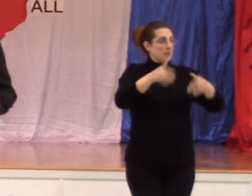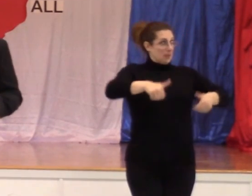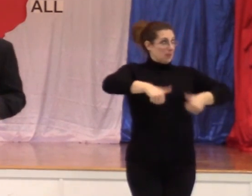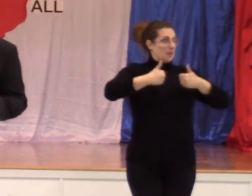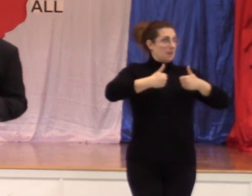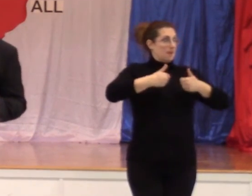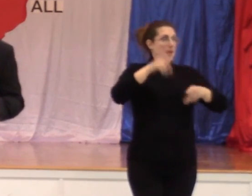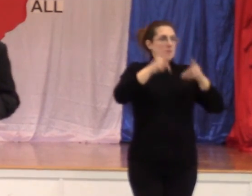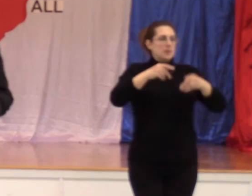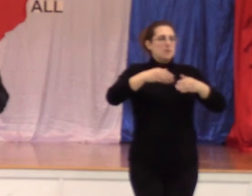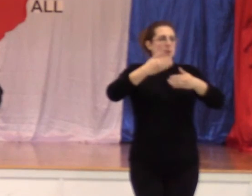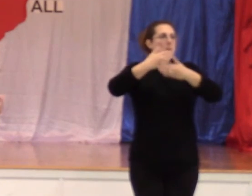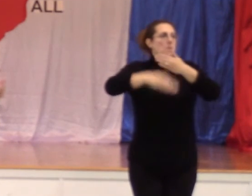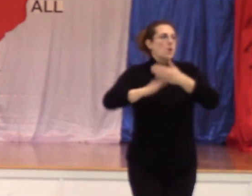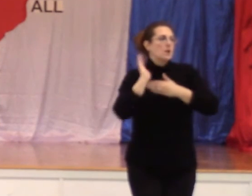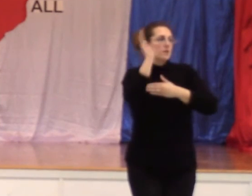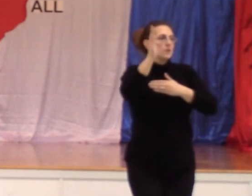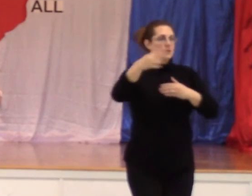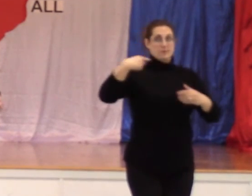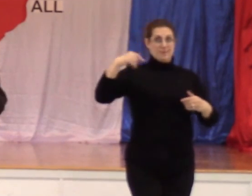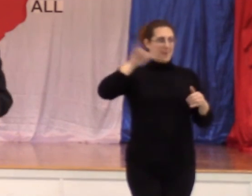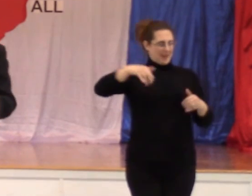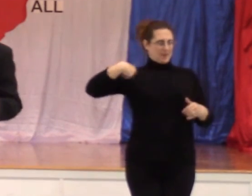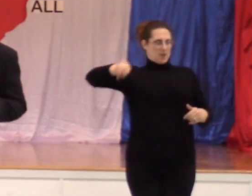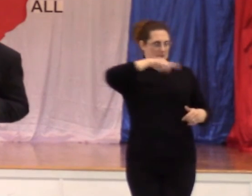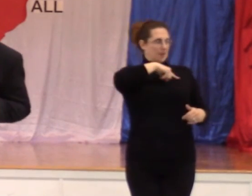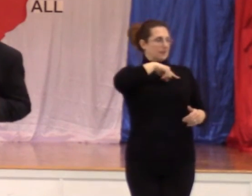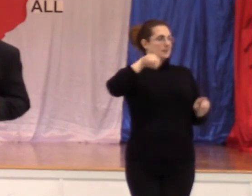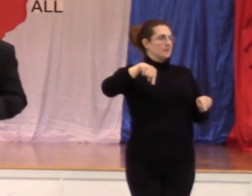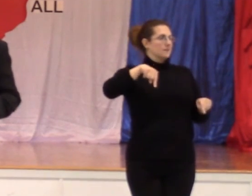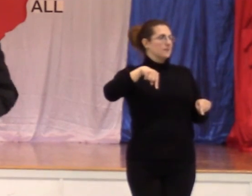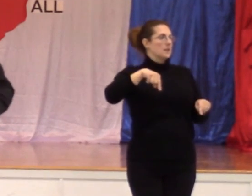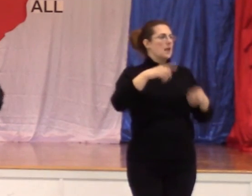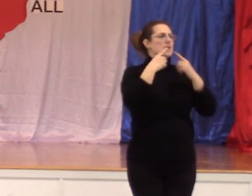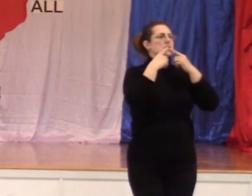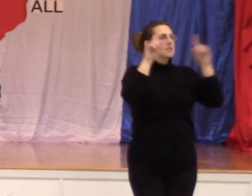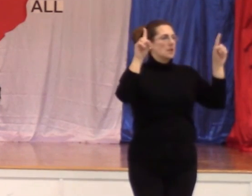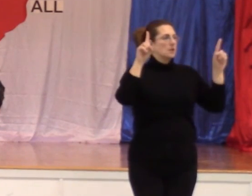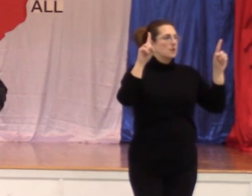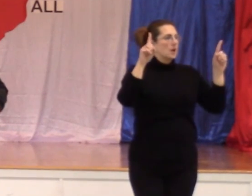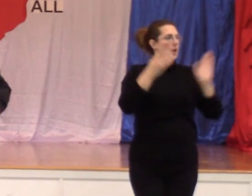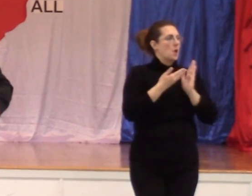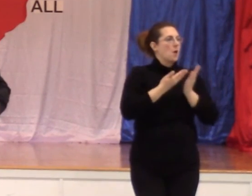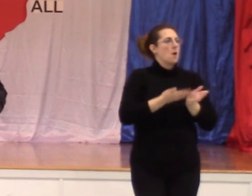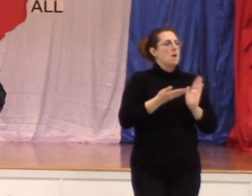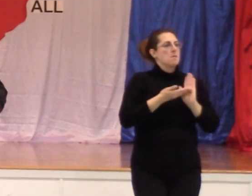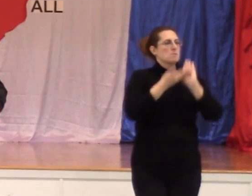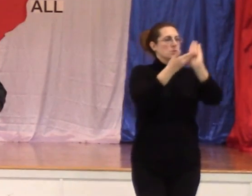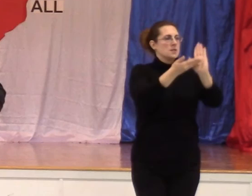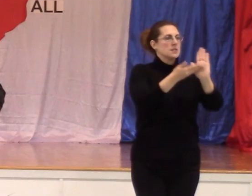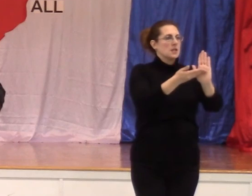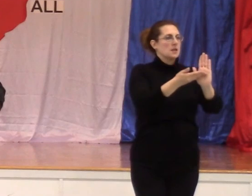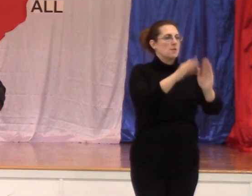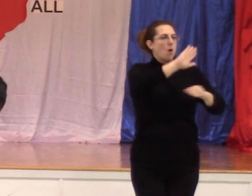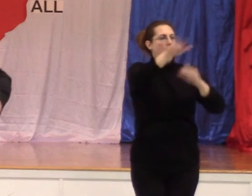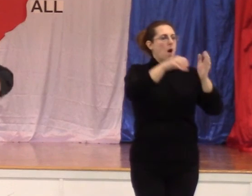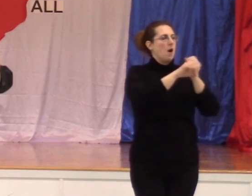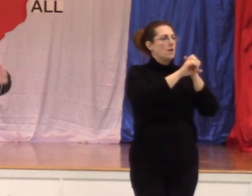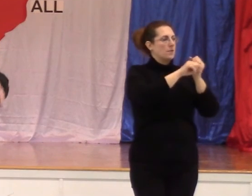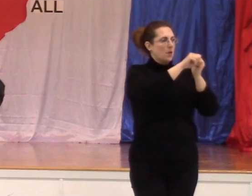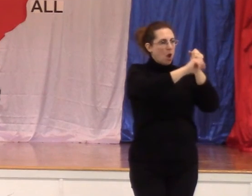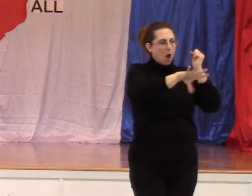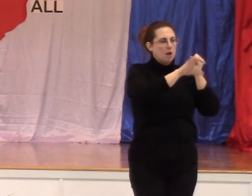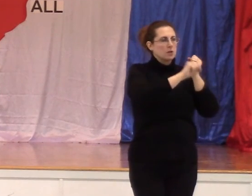who shall come after us, that's us, that this declaration herewith presented concerning all the controverted articles aforementioned